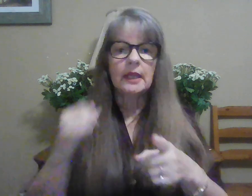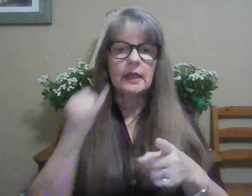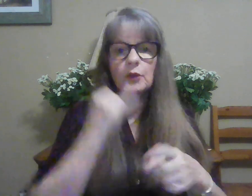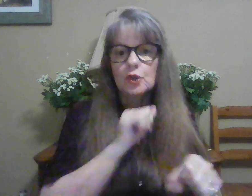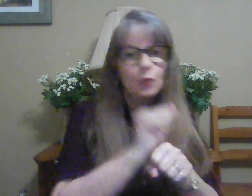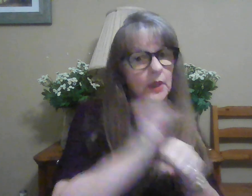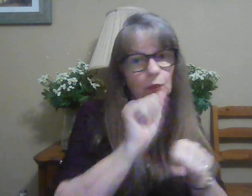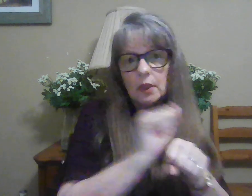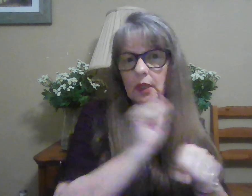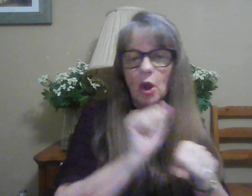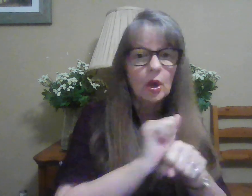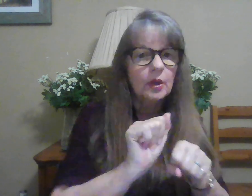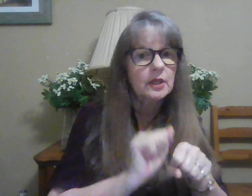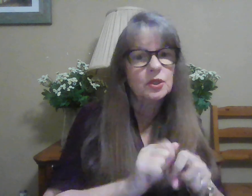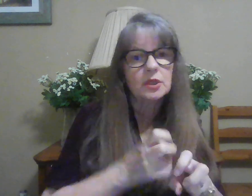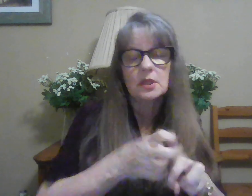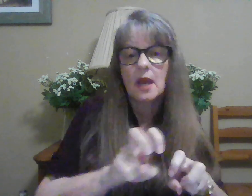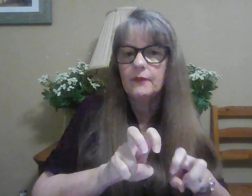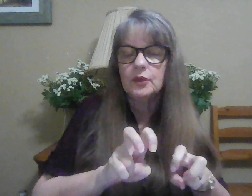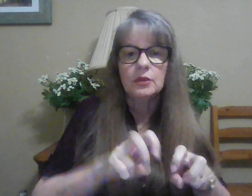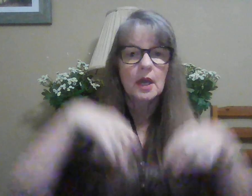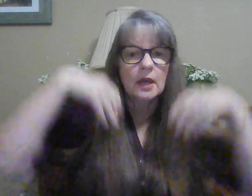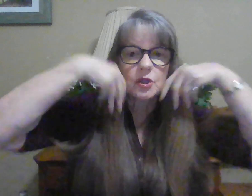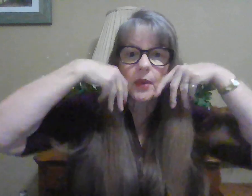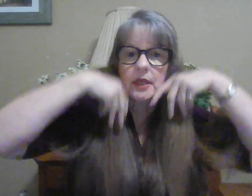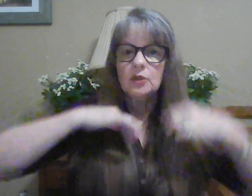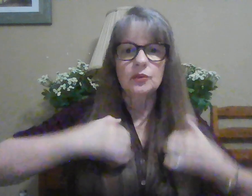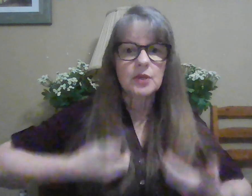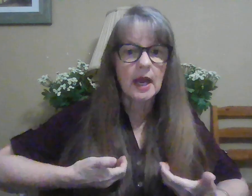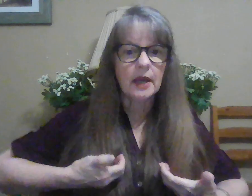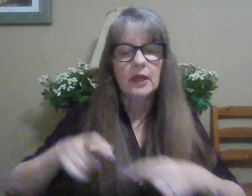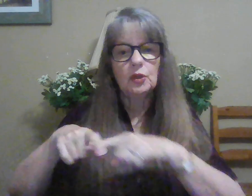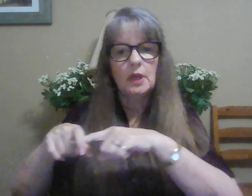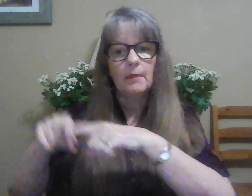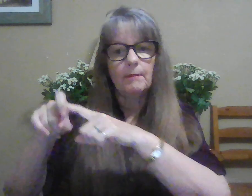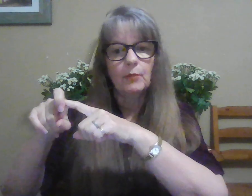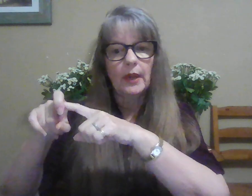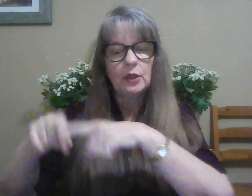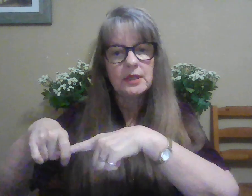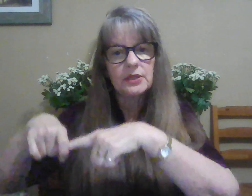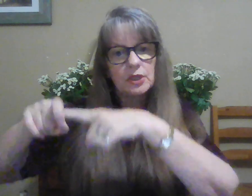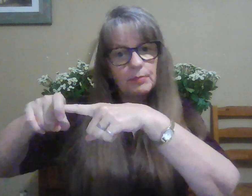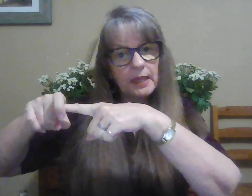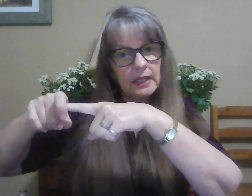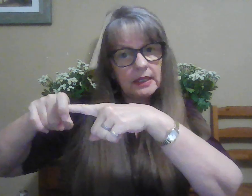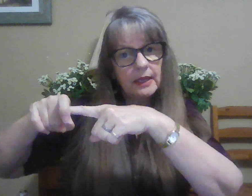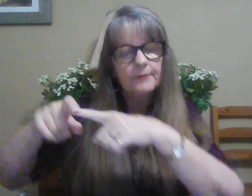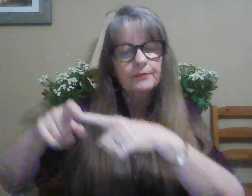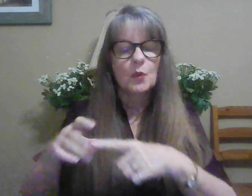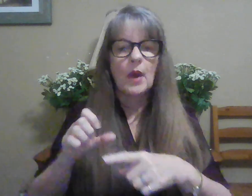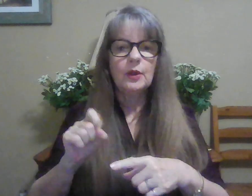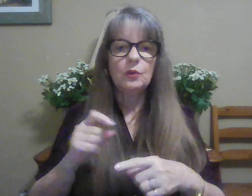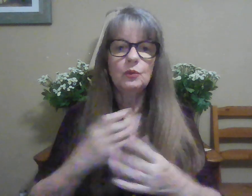if you're just working really hard and it's just tough and you're sweating and you're tired and you need a break, you need to suspend while you